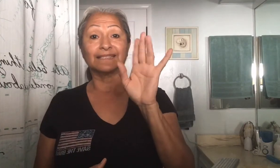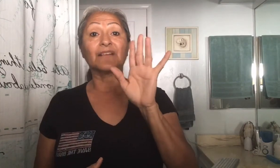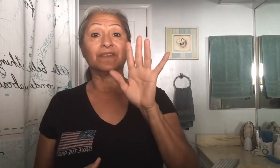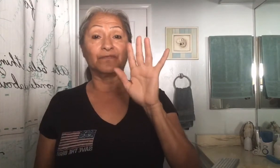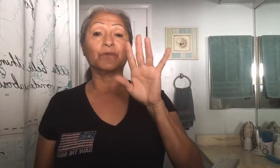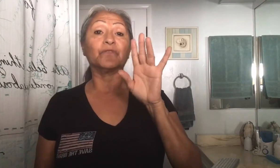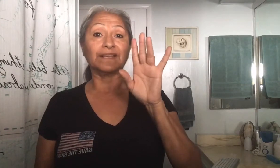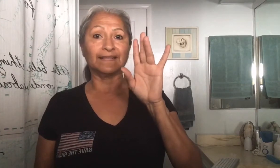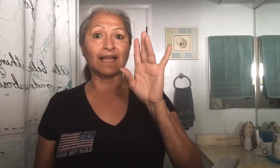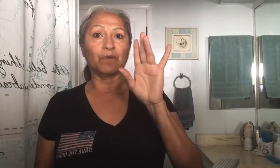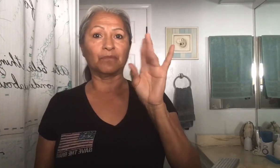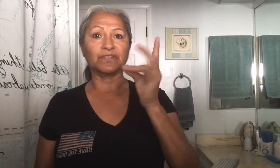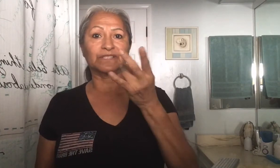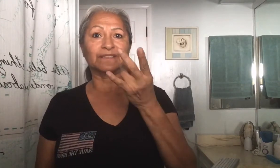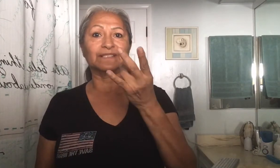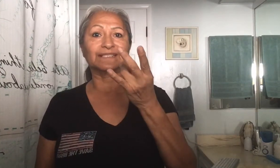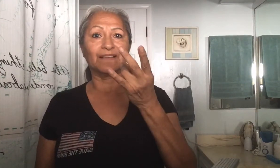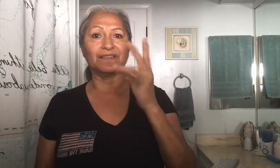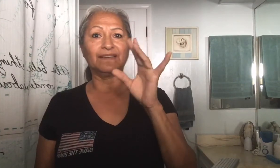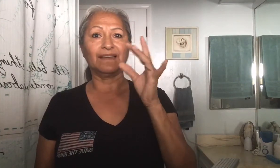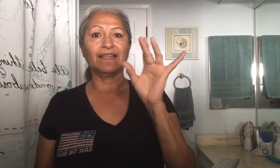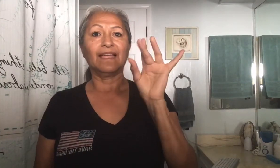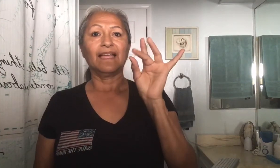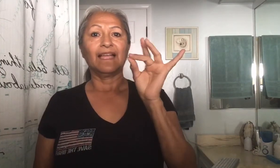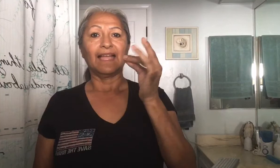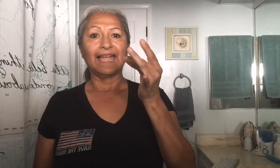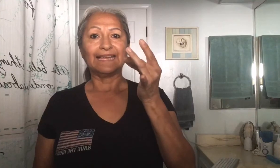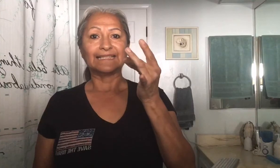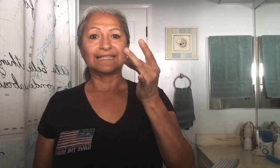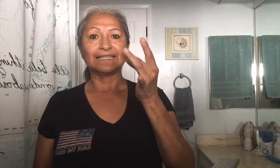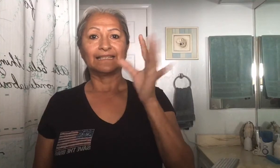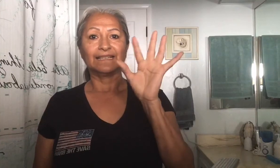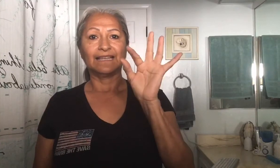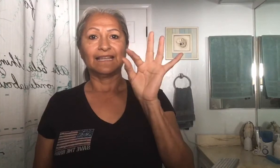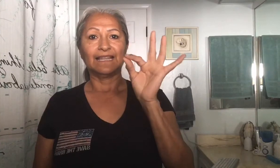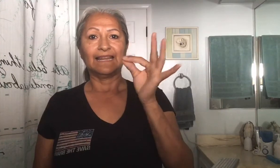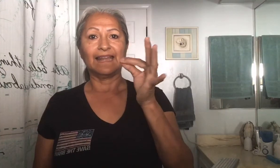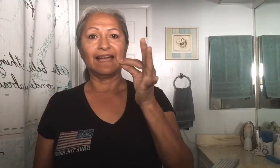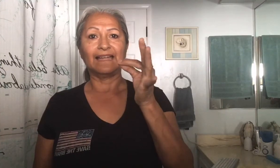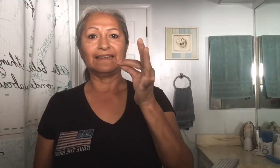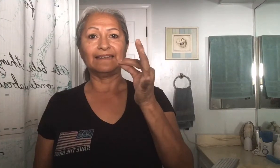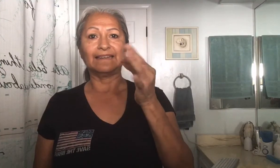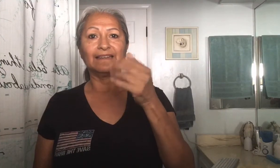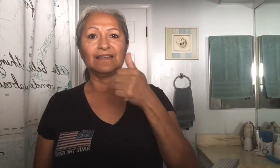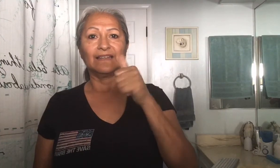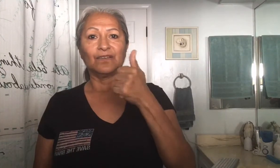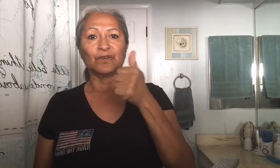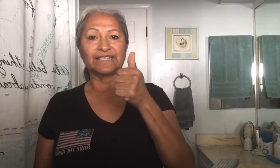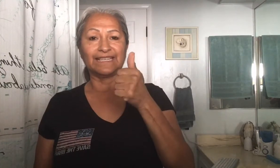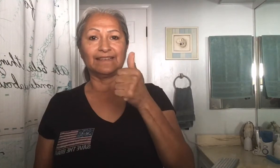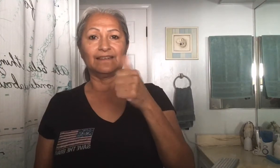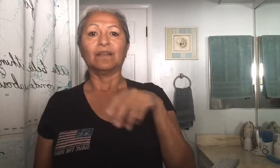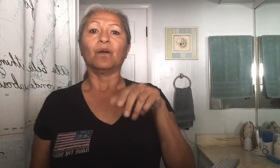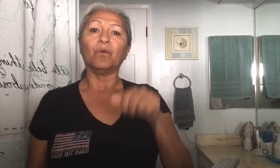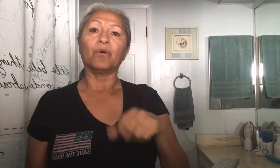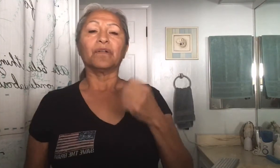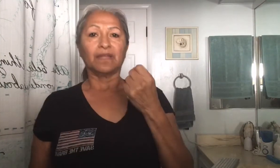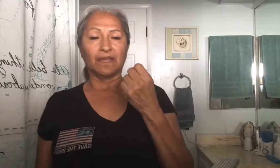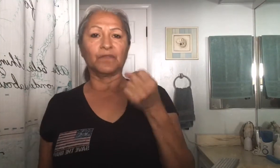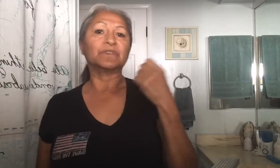If we were facing that way, we just 7, 8, 9, or 10. Or if you were just